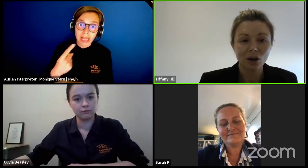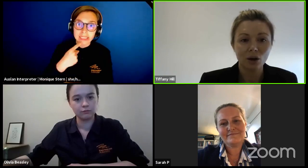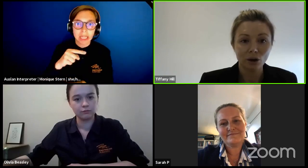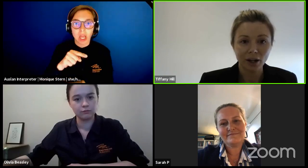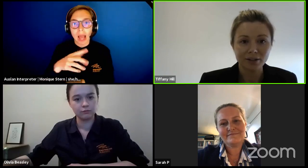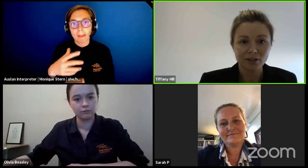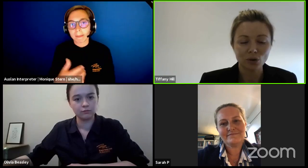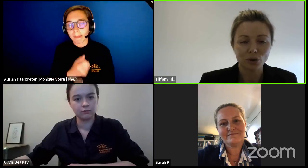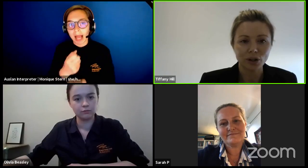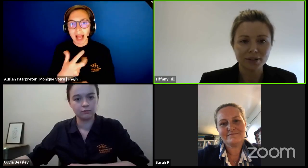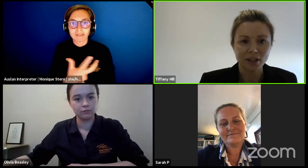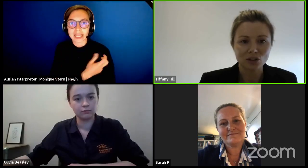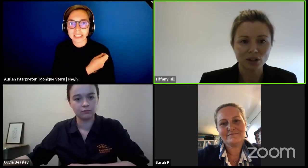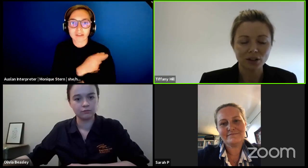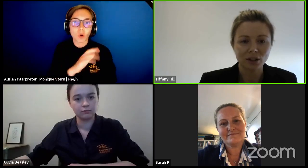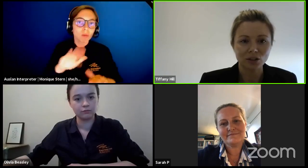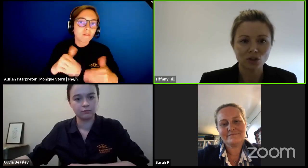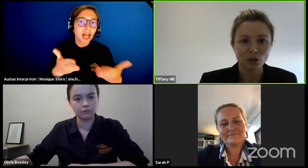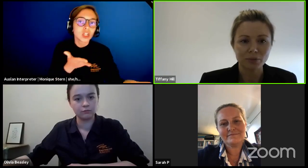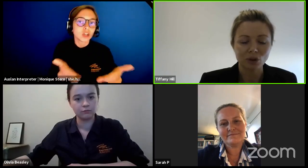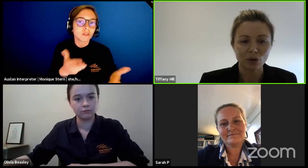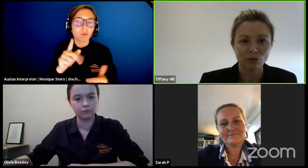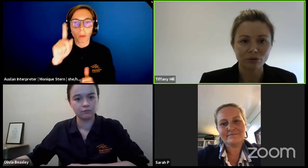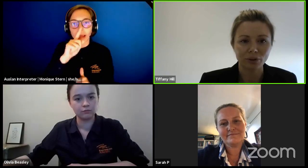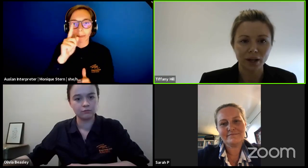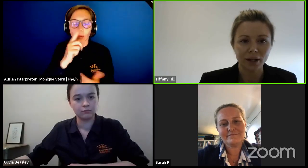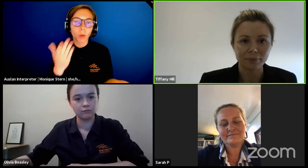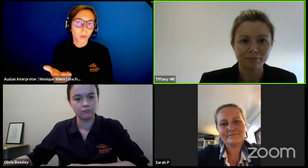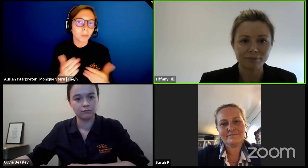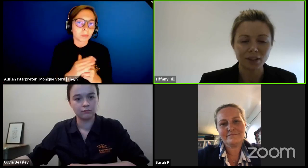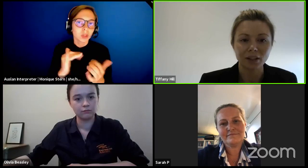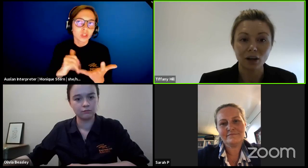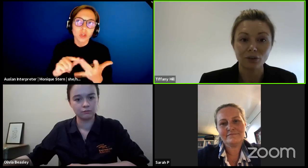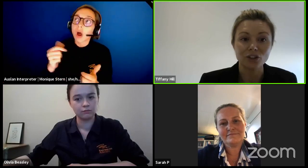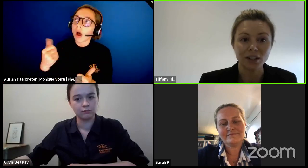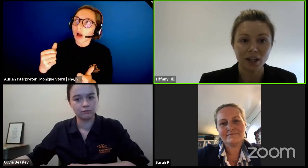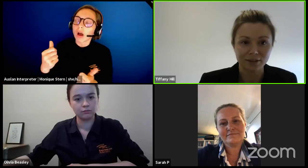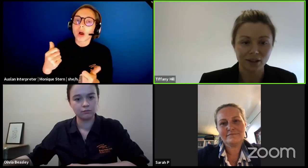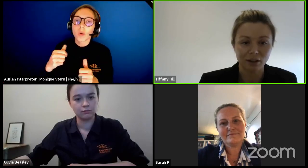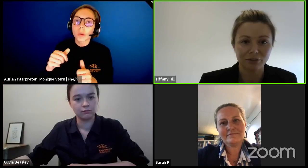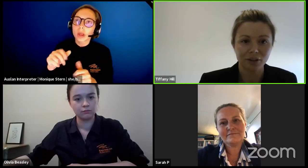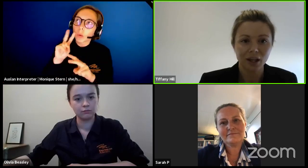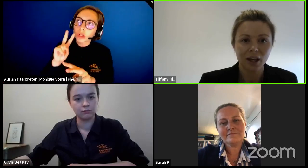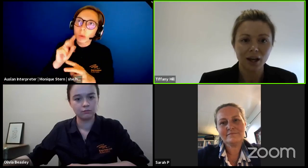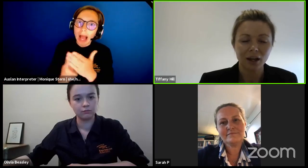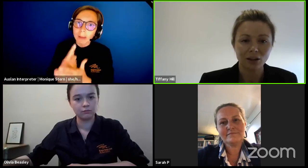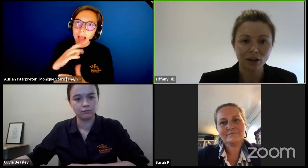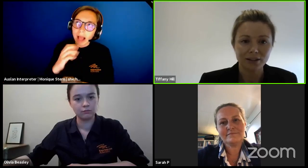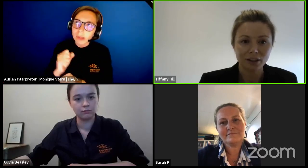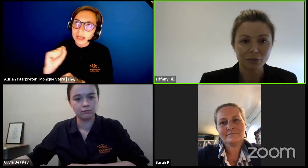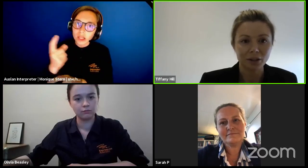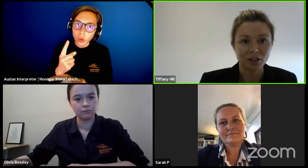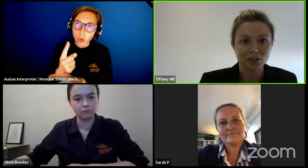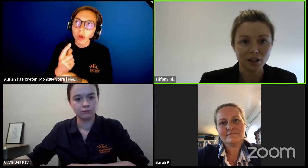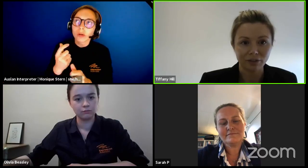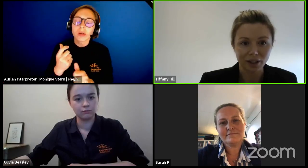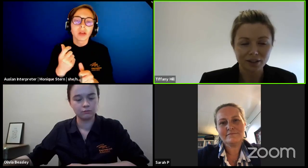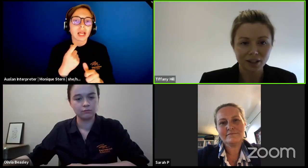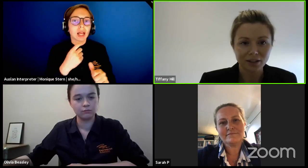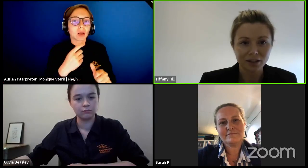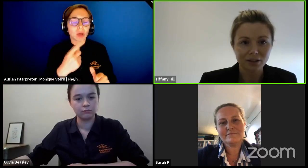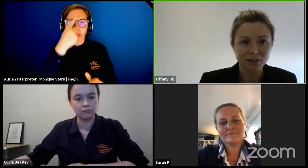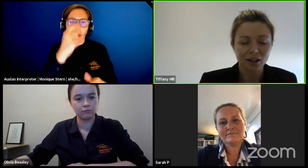placed on us as an organisation in terms of encouraging our staff, clients and community to